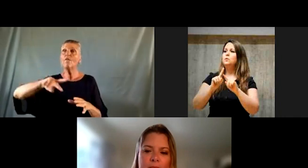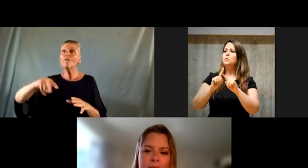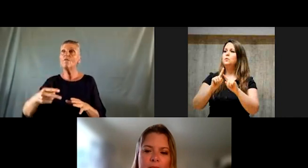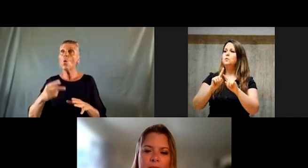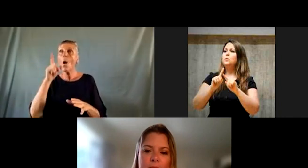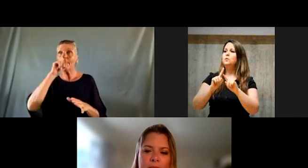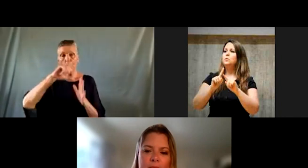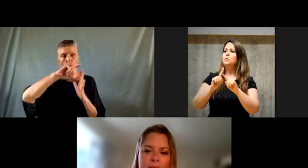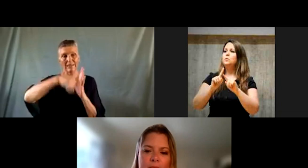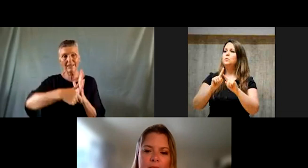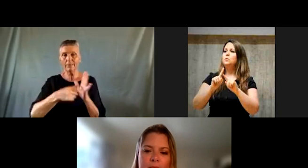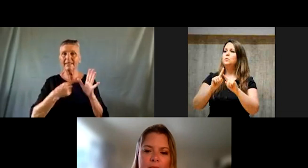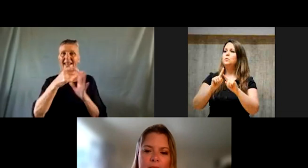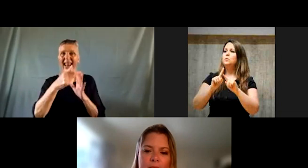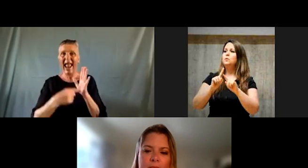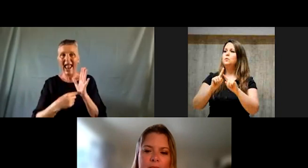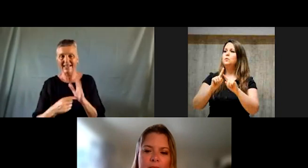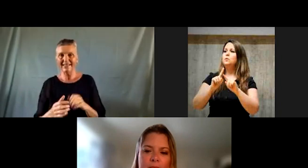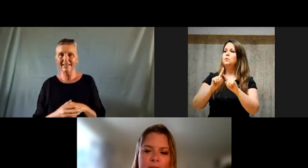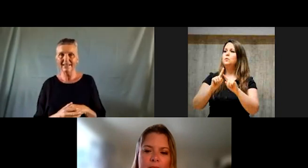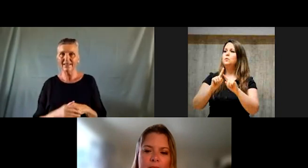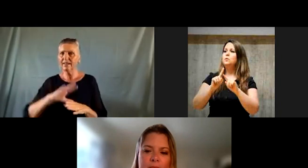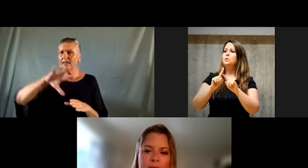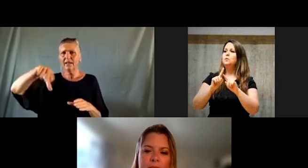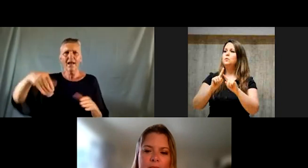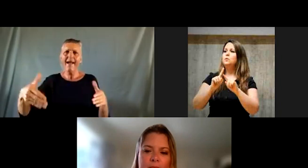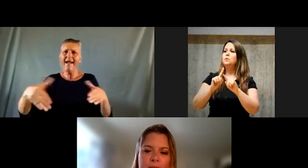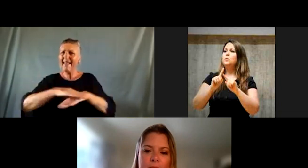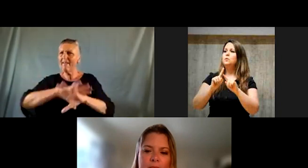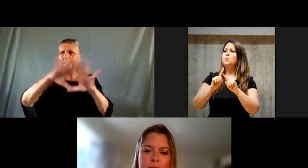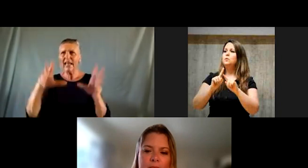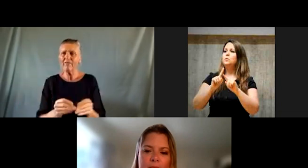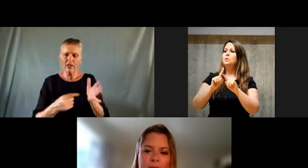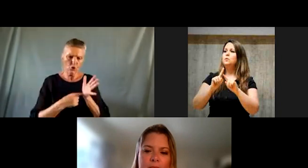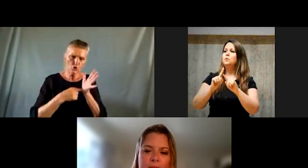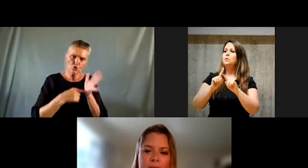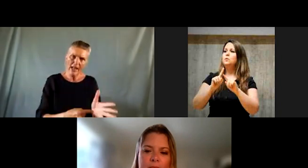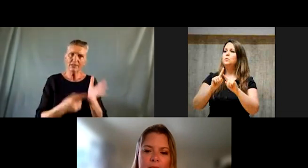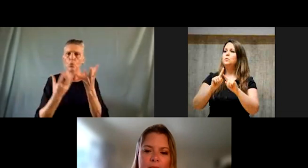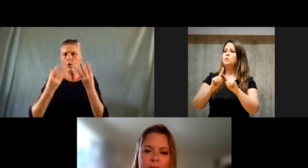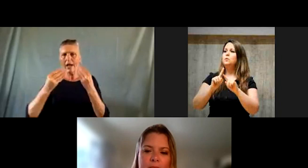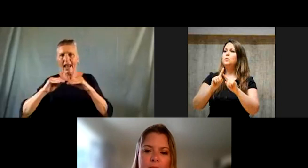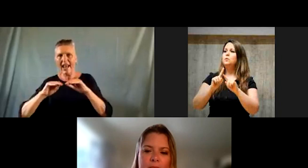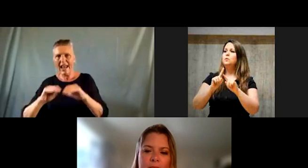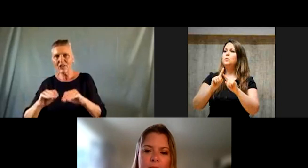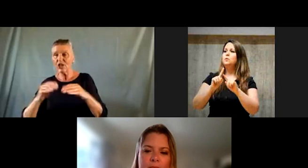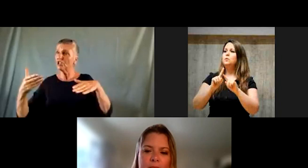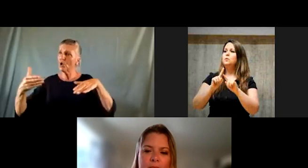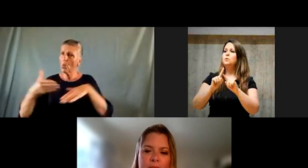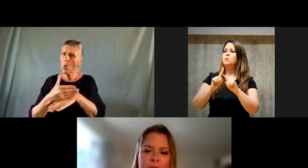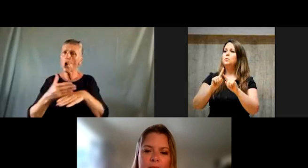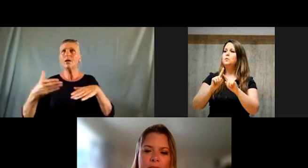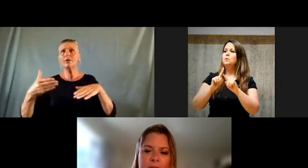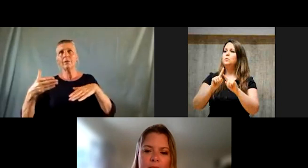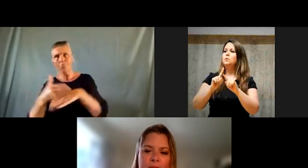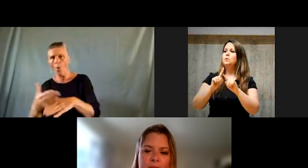Act. It covers all the aspects: transport, education, work, employment,